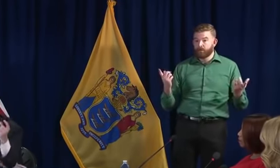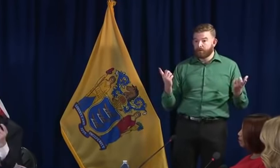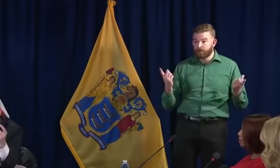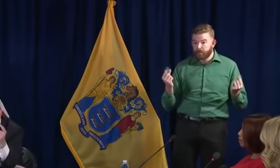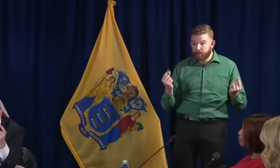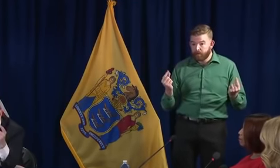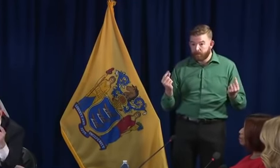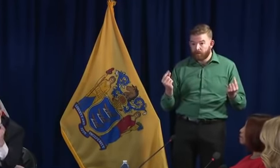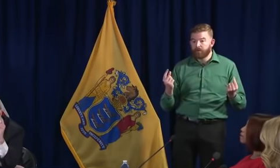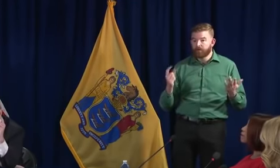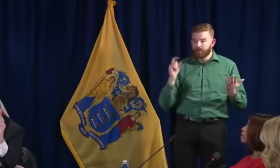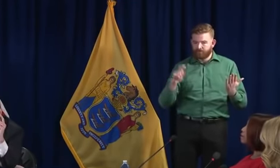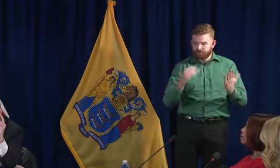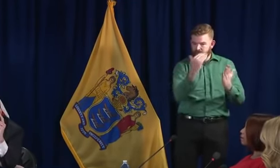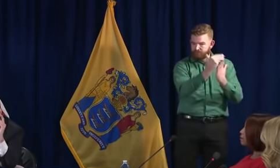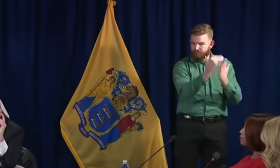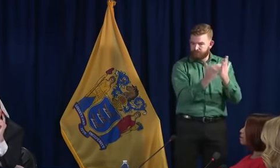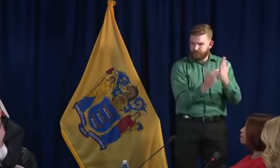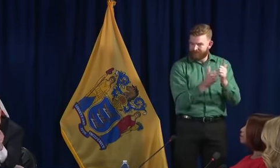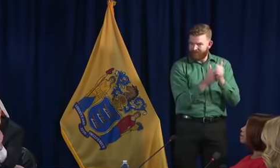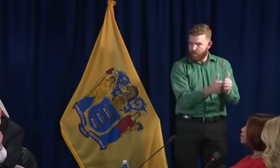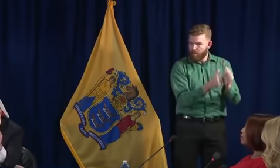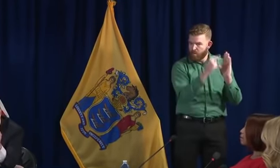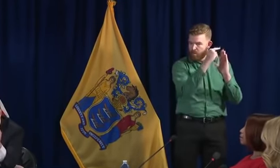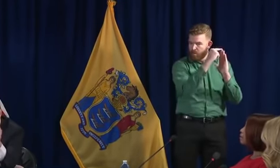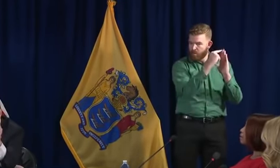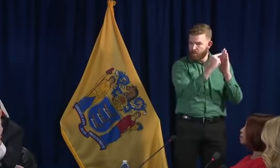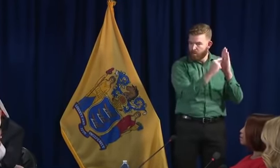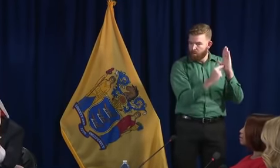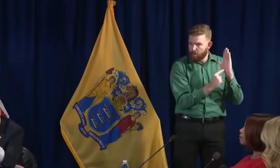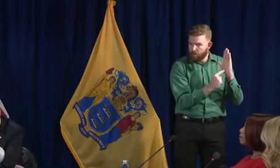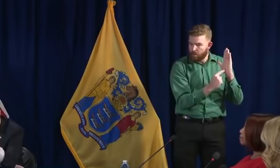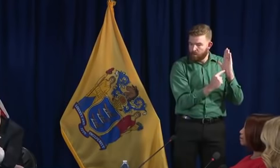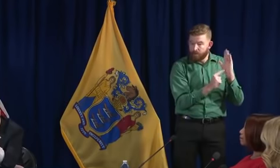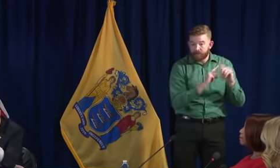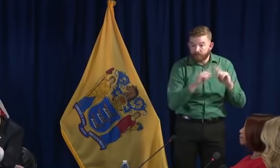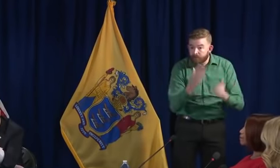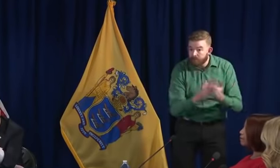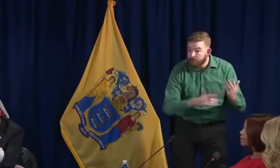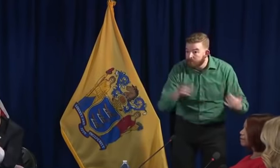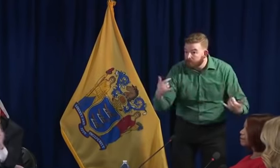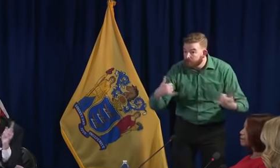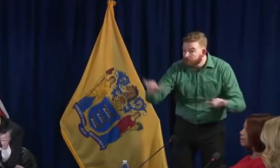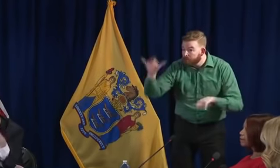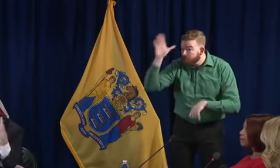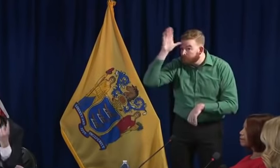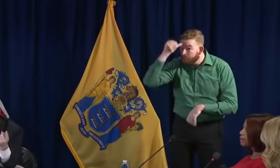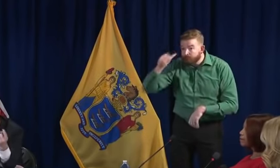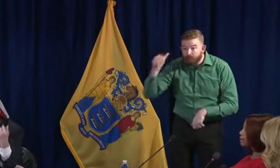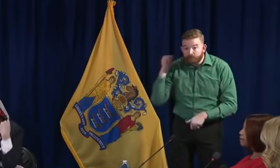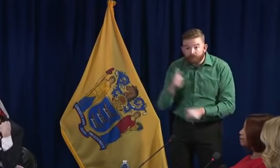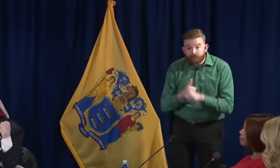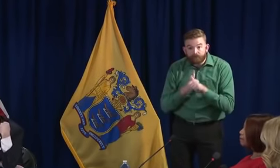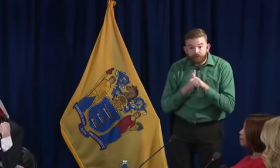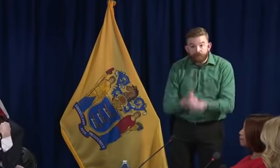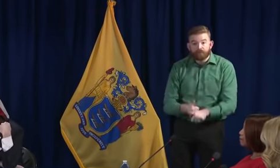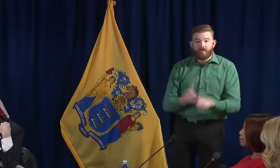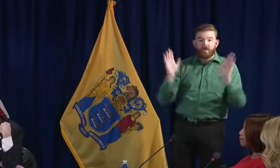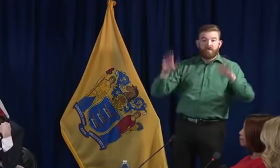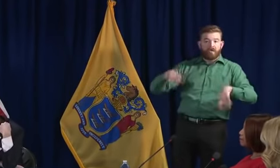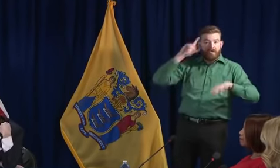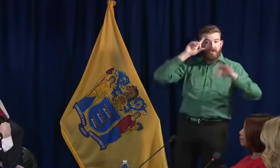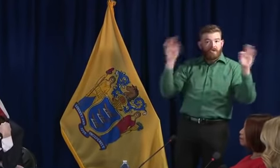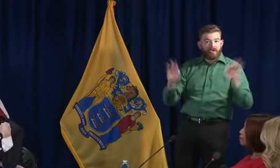many left, but there still are folks who are non-believers. Believe this. Trust us. And again, if we get this wrong, it's on